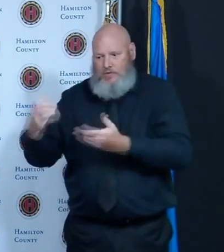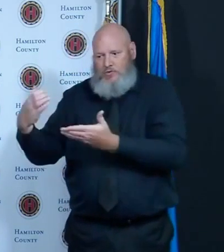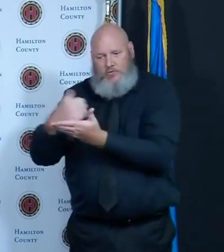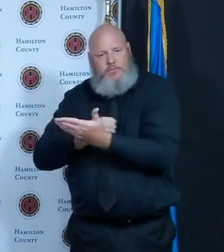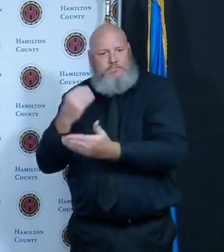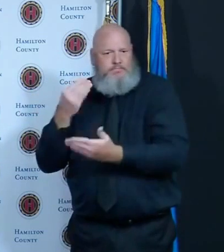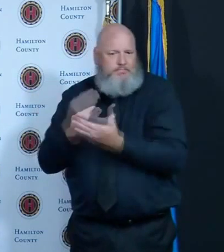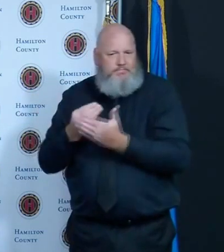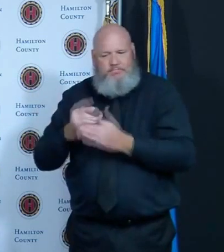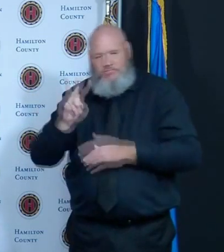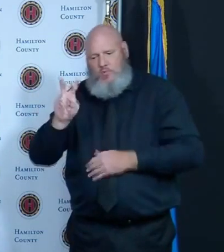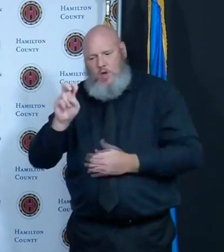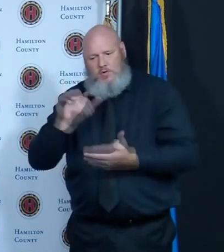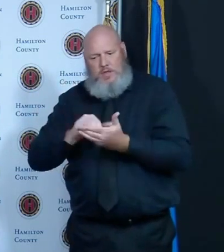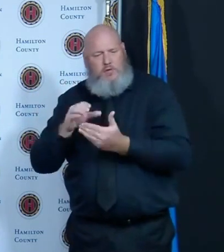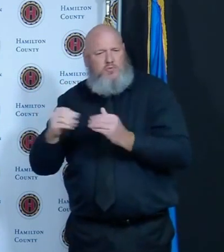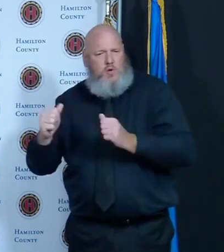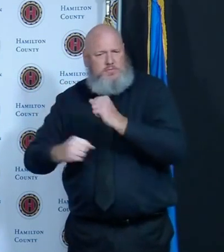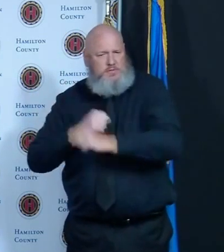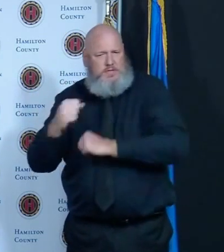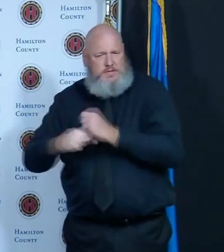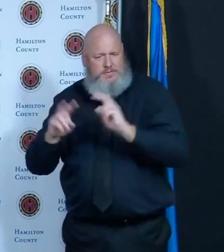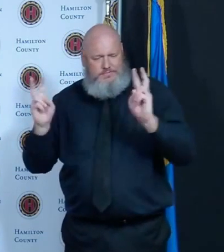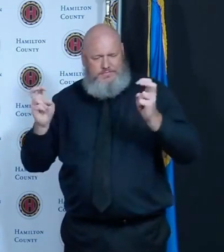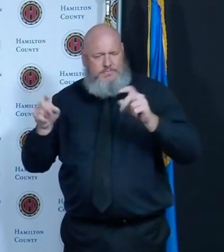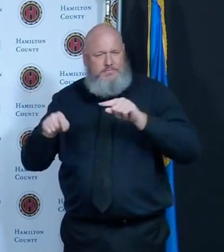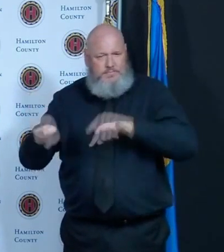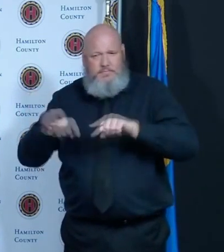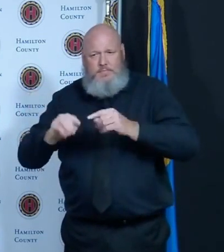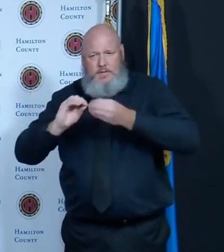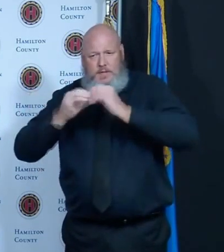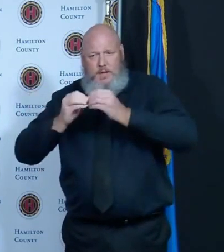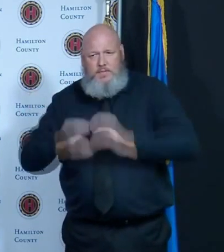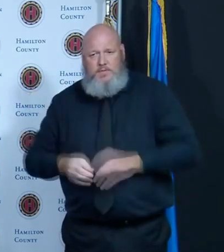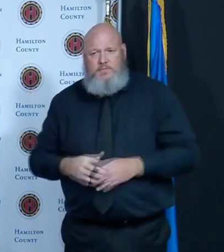on this program or you want to apply, please go to